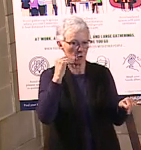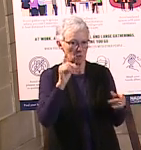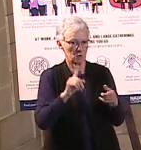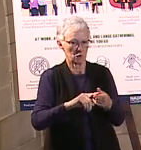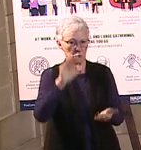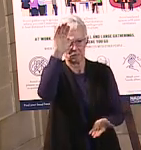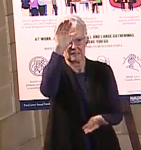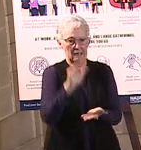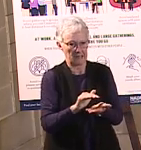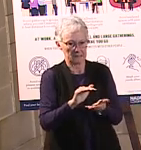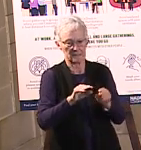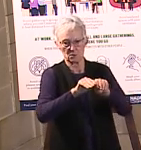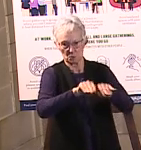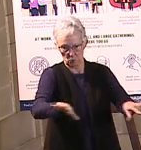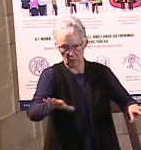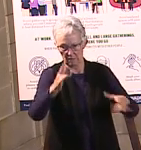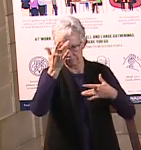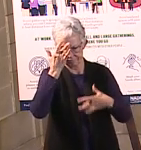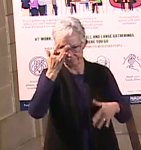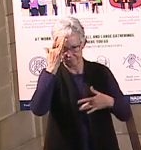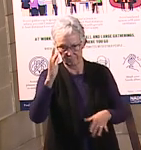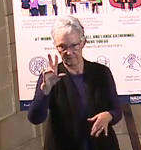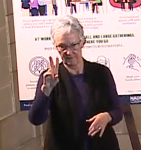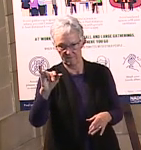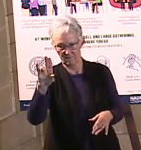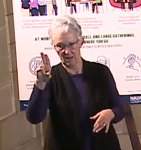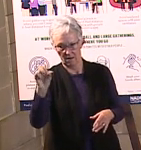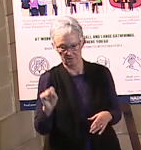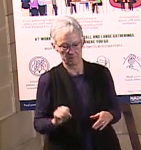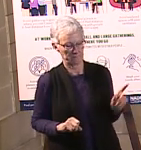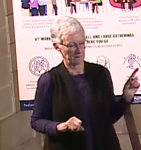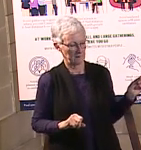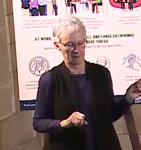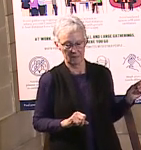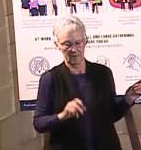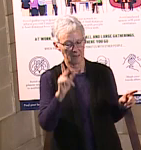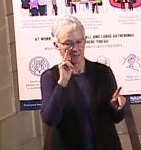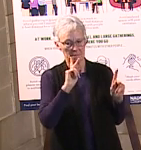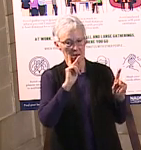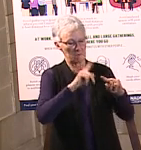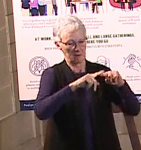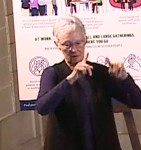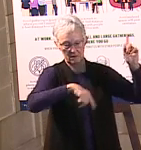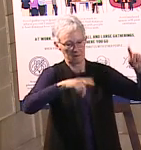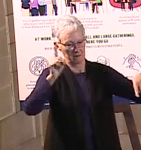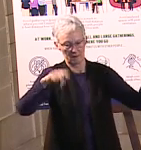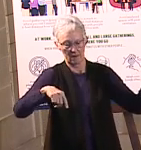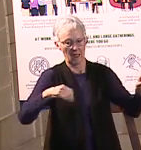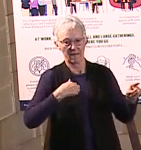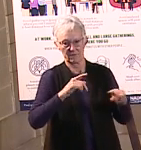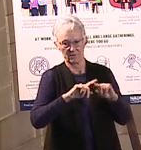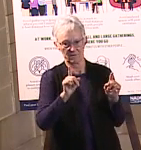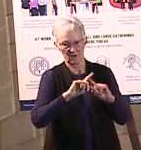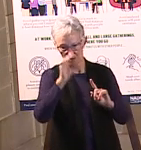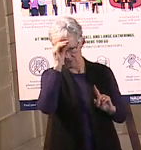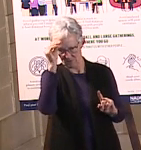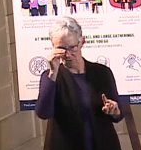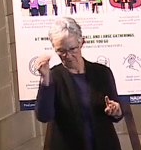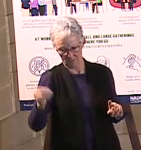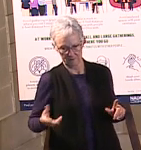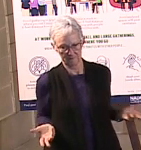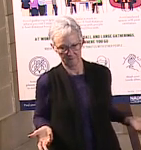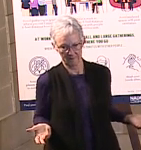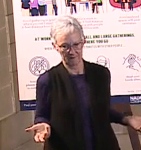spread of the virus. I'm sure you're gonna find people with all sorts of opinions, and some of them can actually even find their way onto TV. Look, this is a